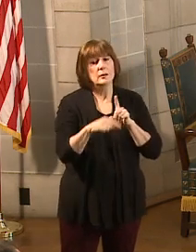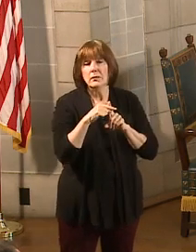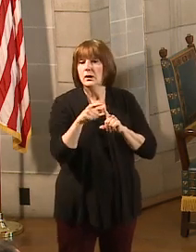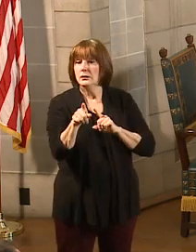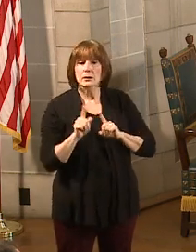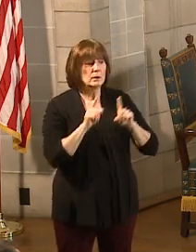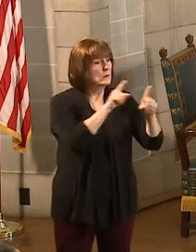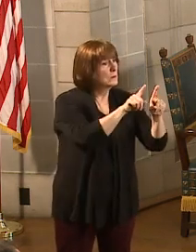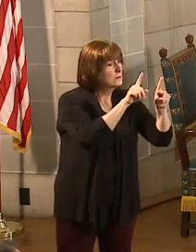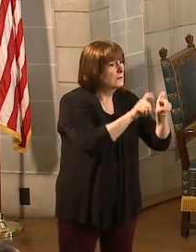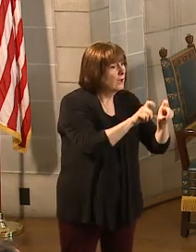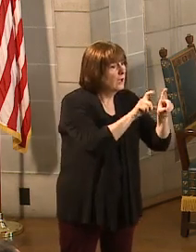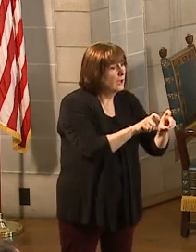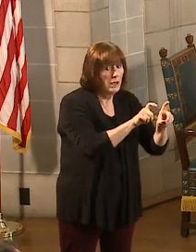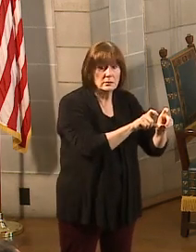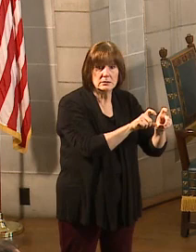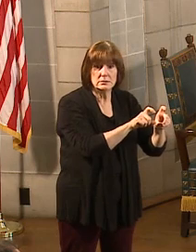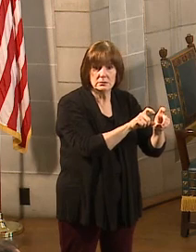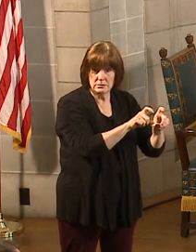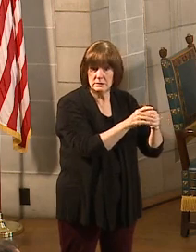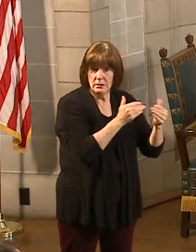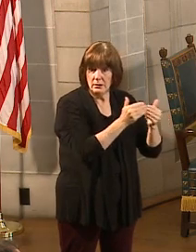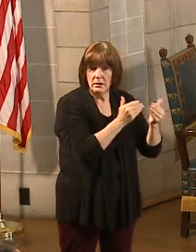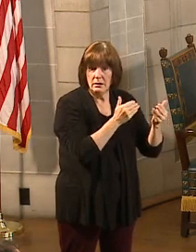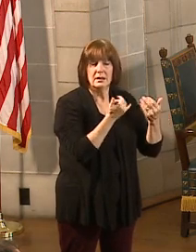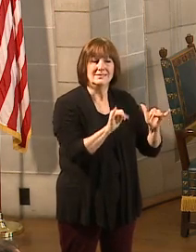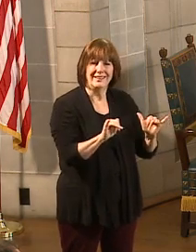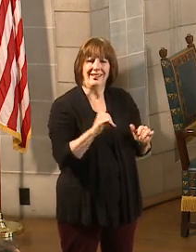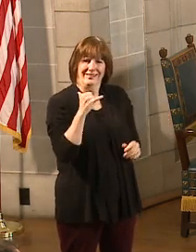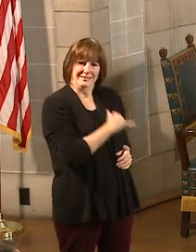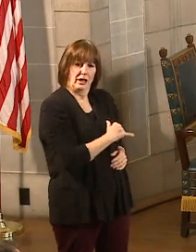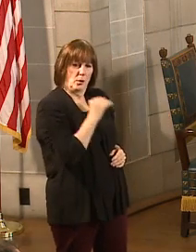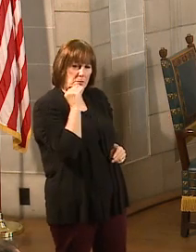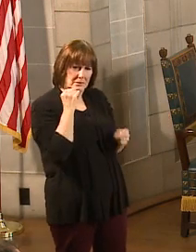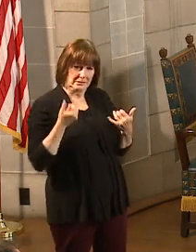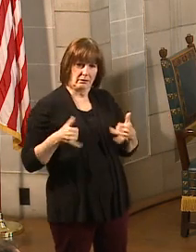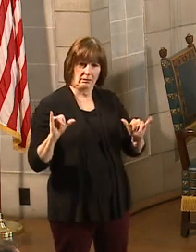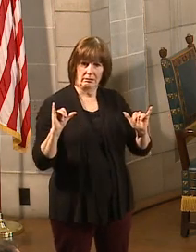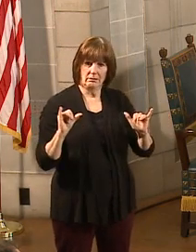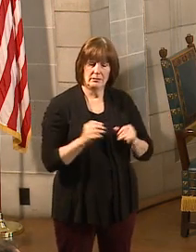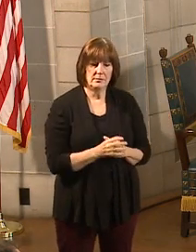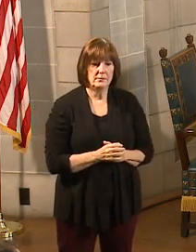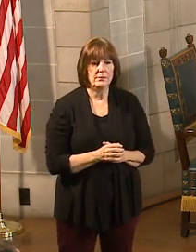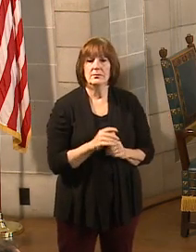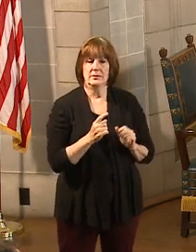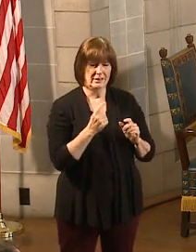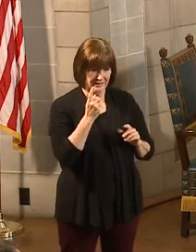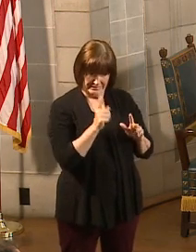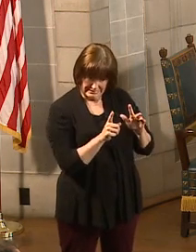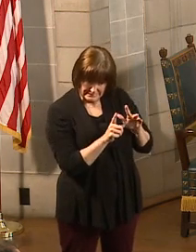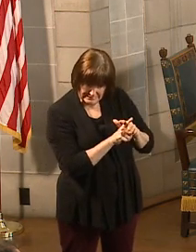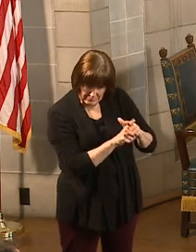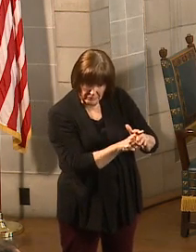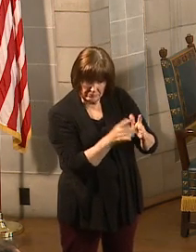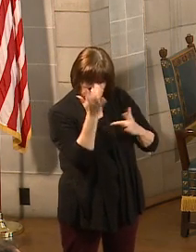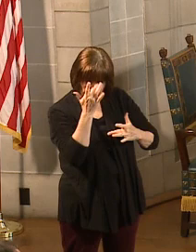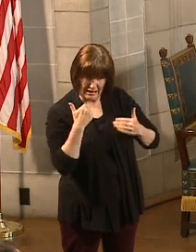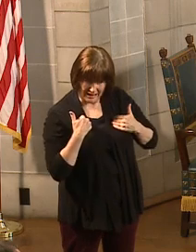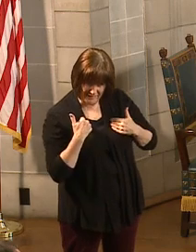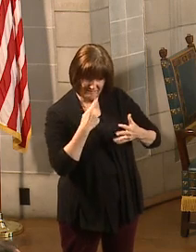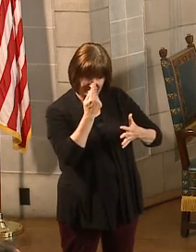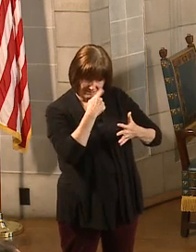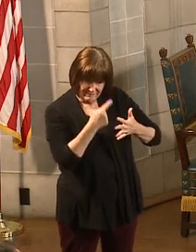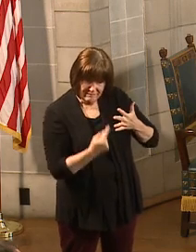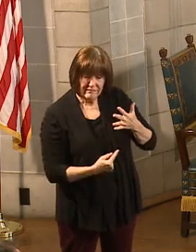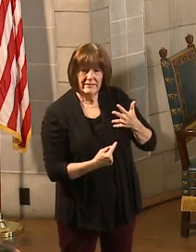go get that test at Test Nebraska, you need to stay home. Okay, so if you're symptomatic and you go get that test and